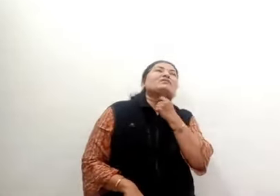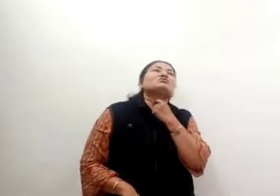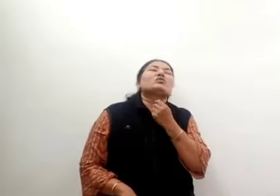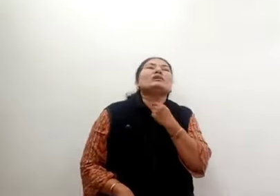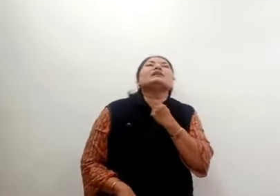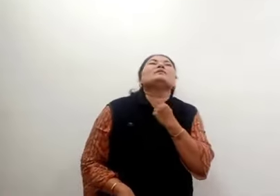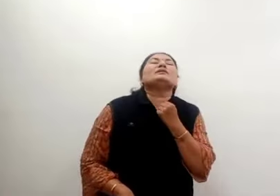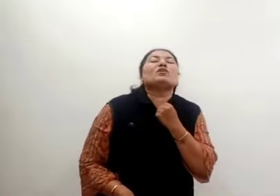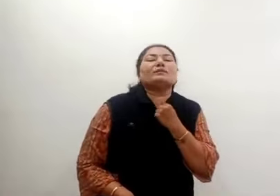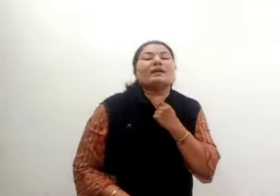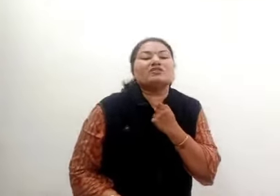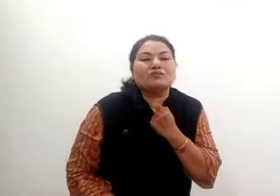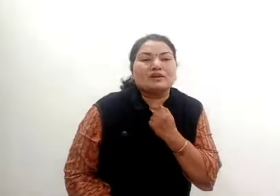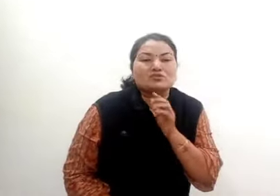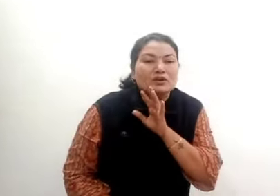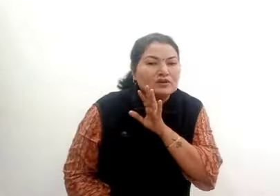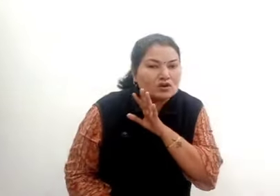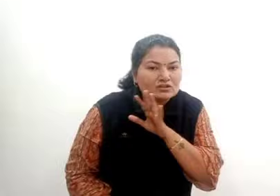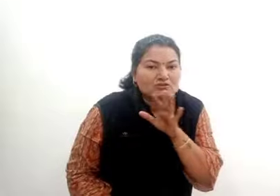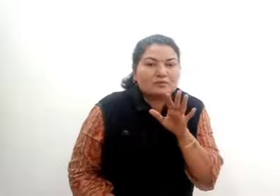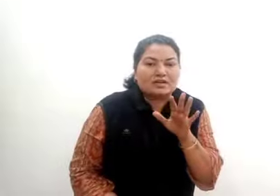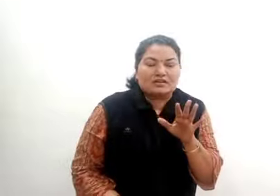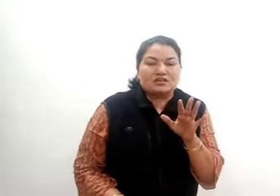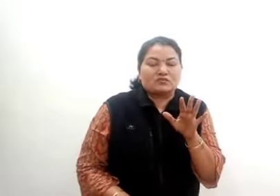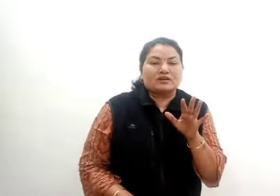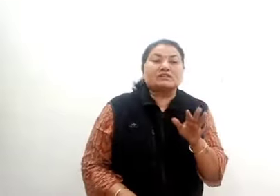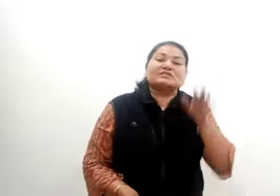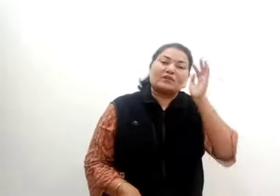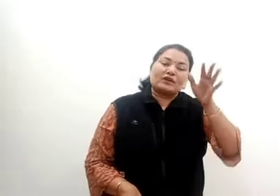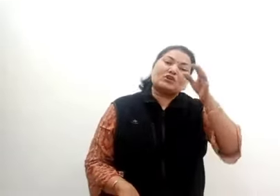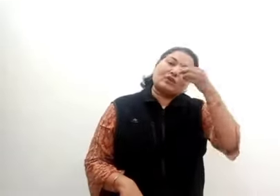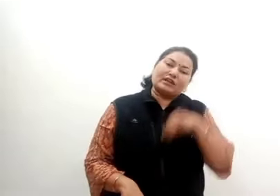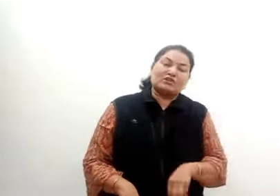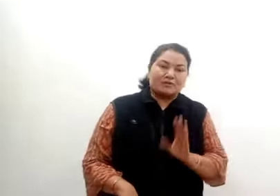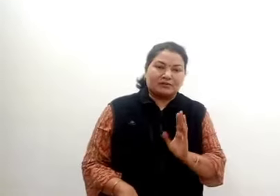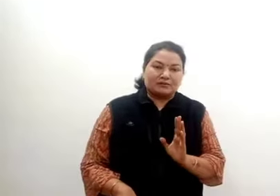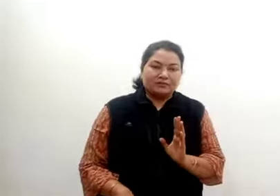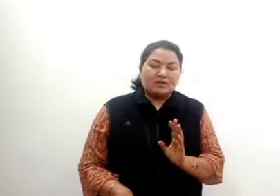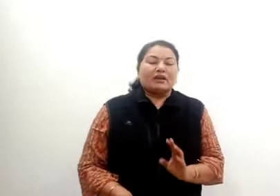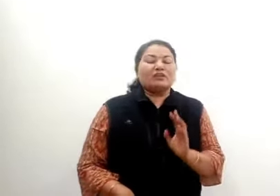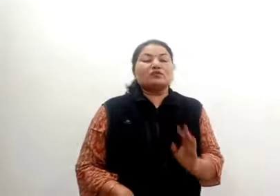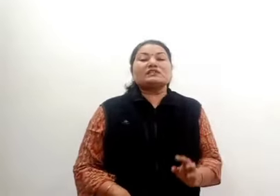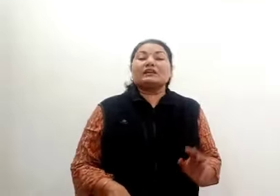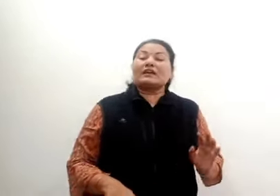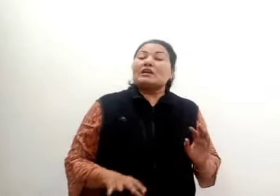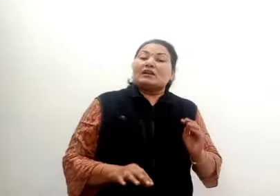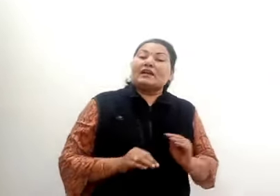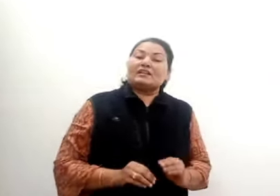swallow and let it be in my esophagus. No, it will not stop there in the esophagus. It is definitely going in your stomach. And if you are saying that let